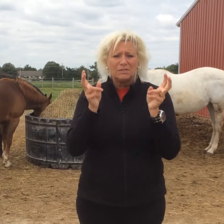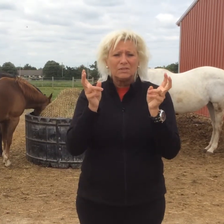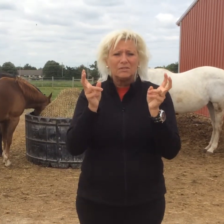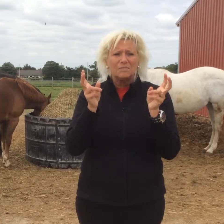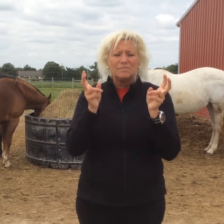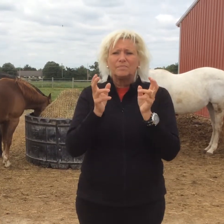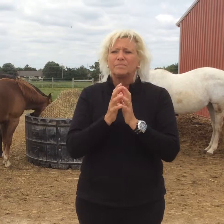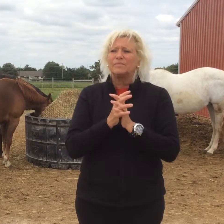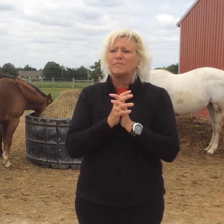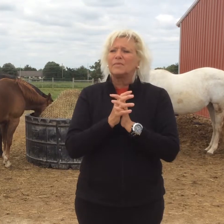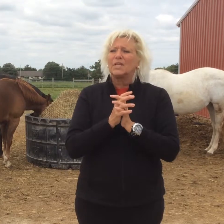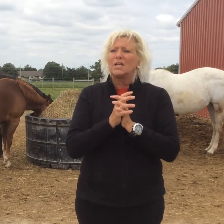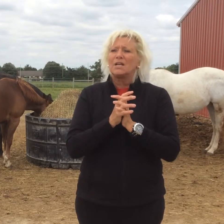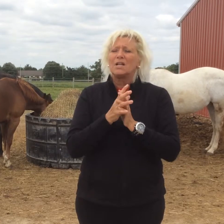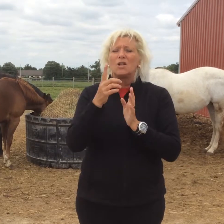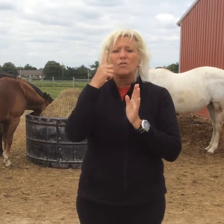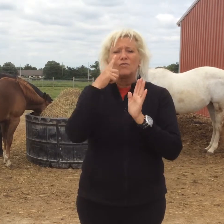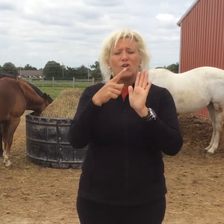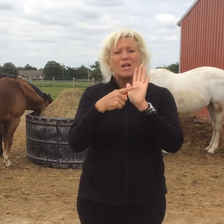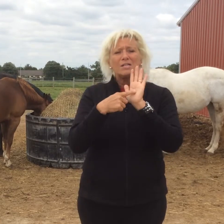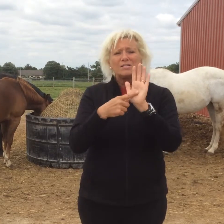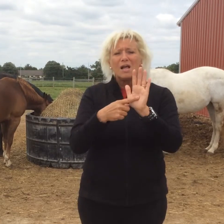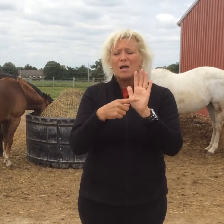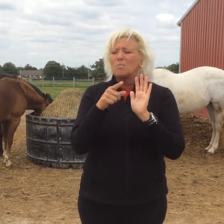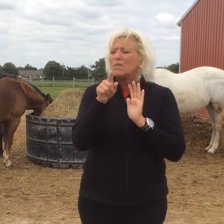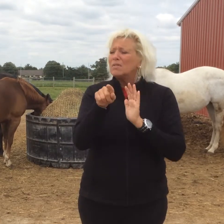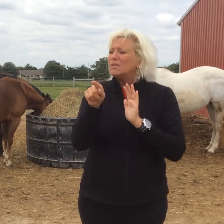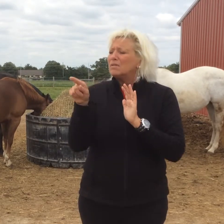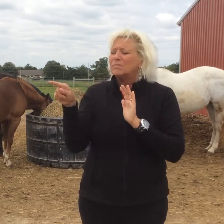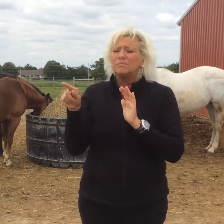a variety of issues. For example,